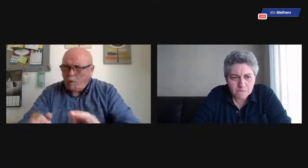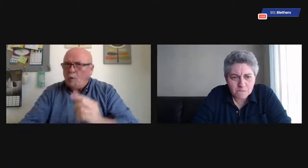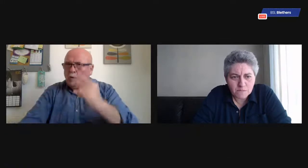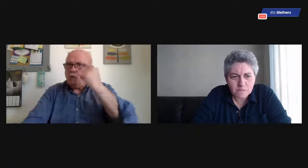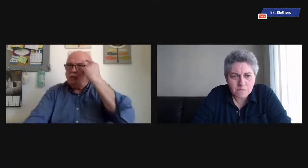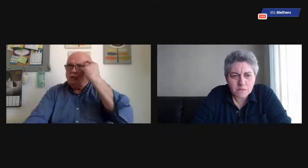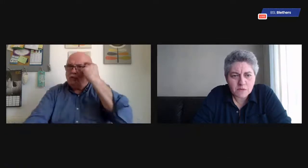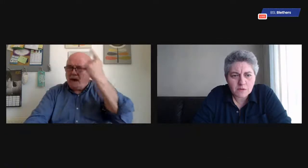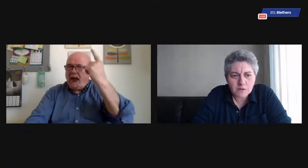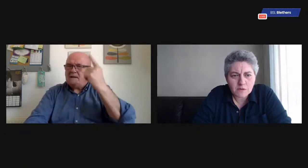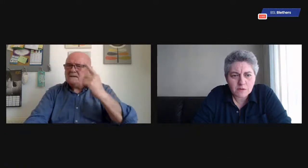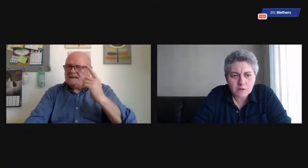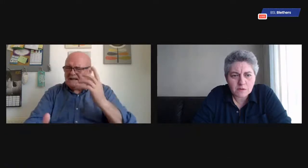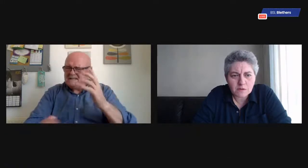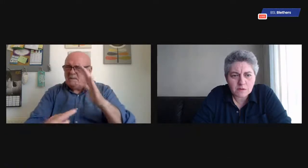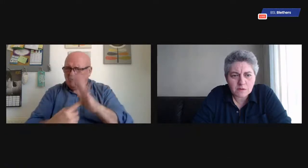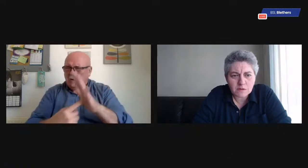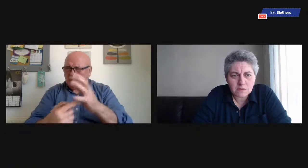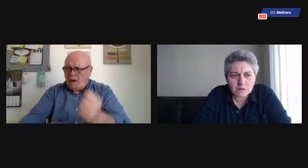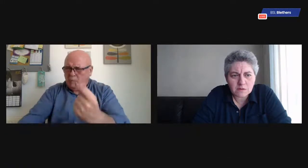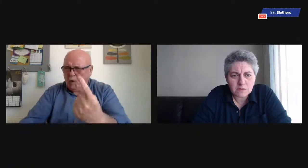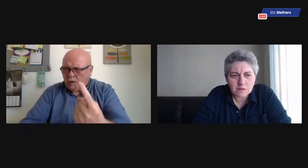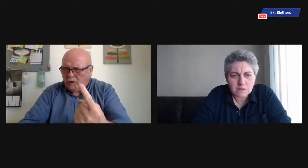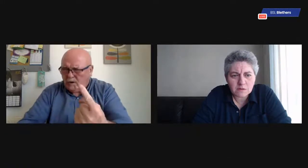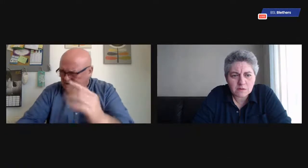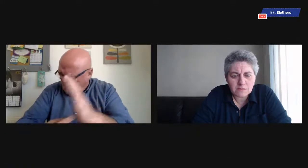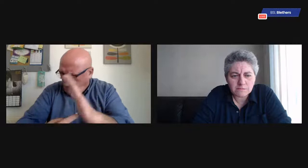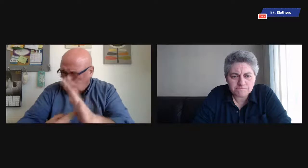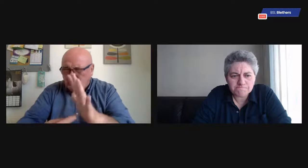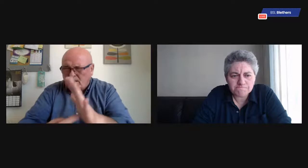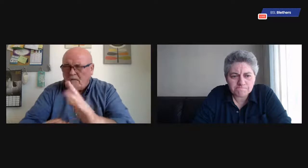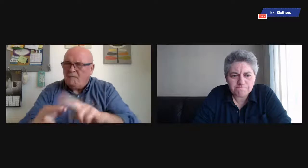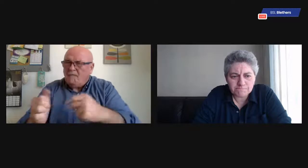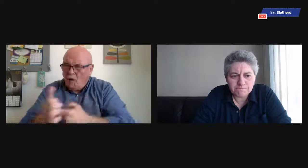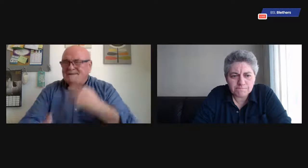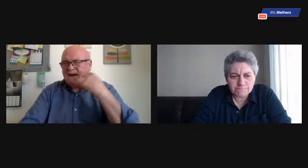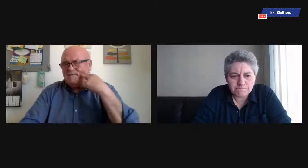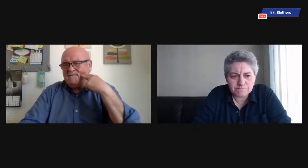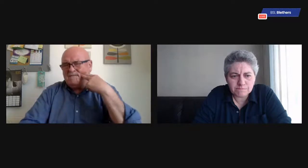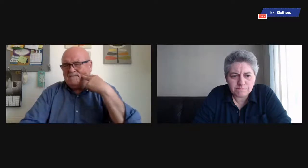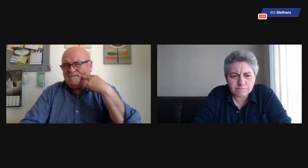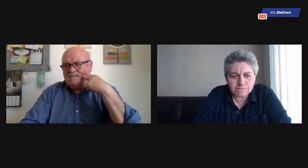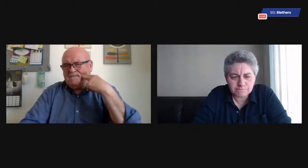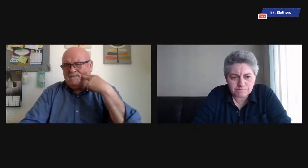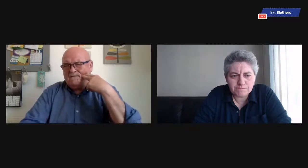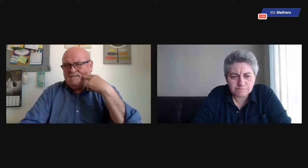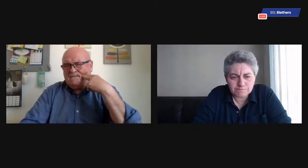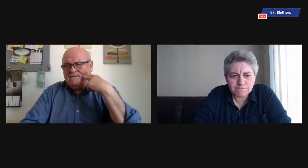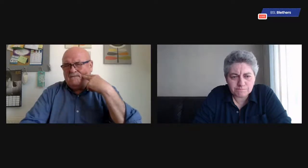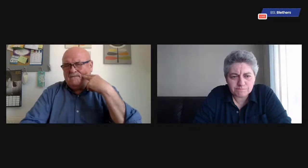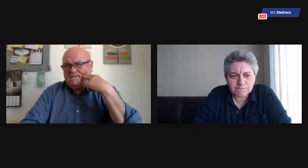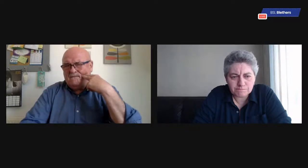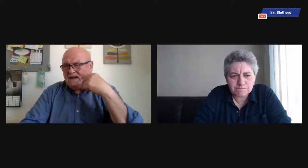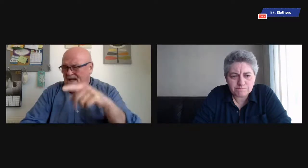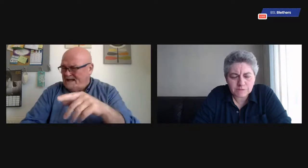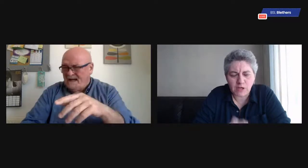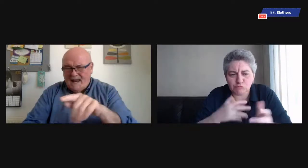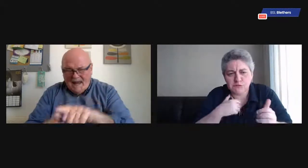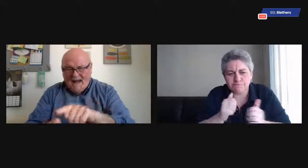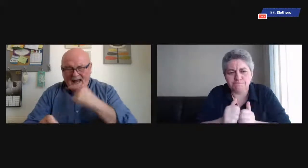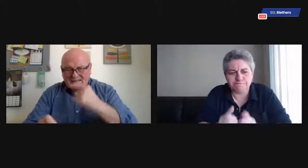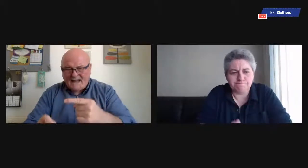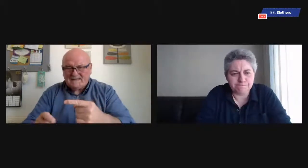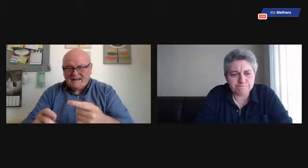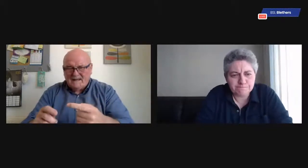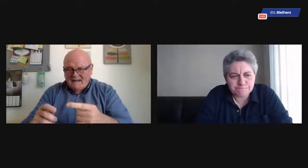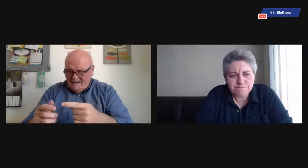been saying, I really hope that that's given some thought to the importance of establishing a deaf intermediary within